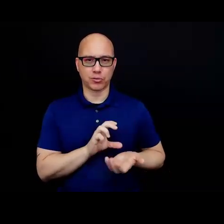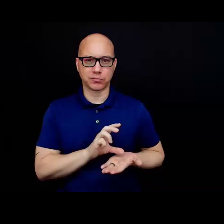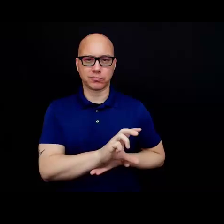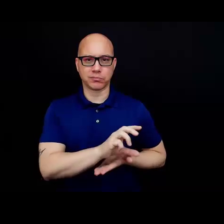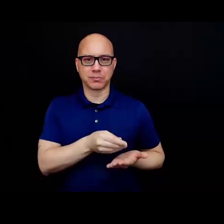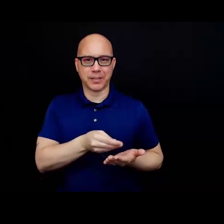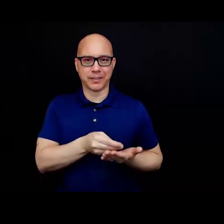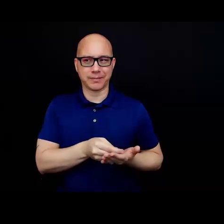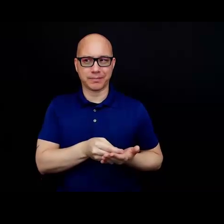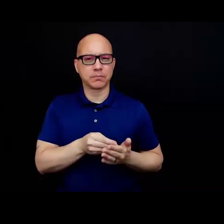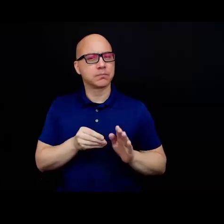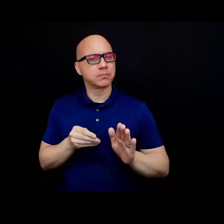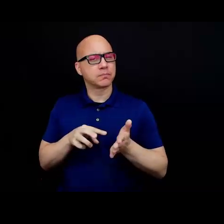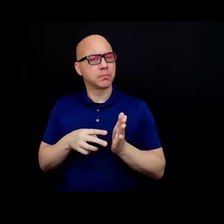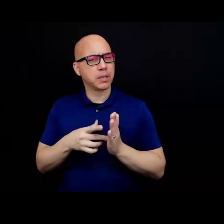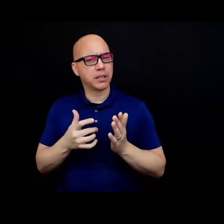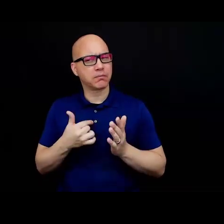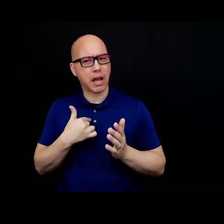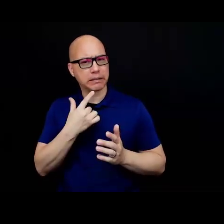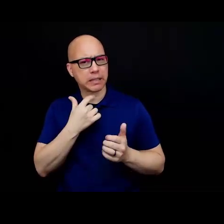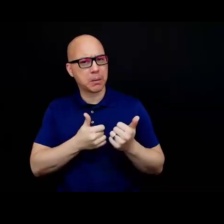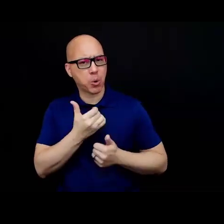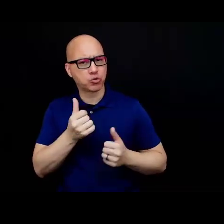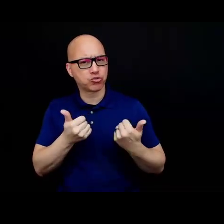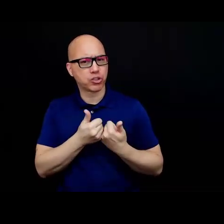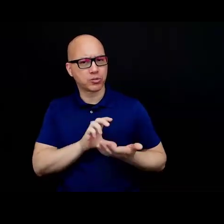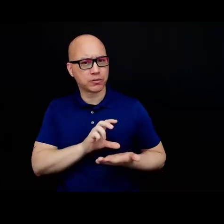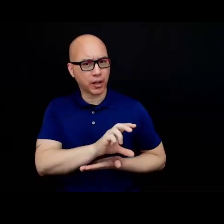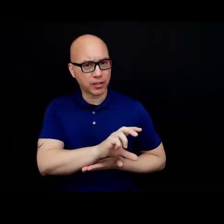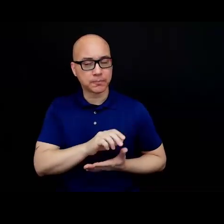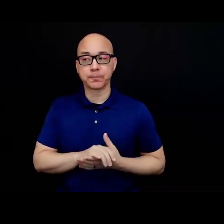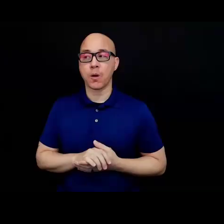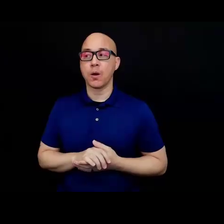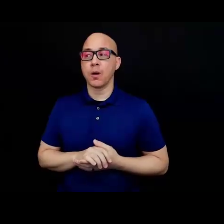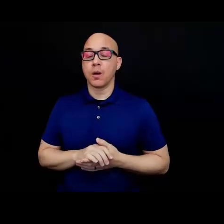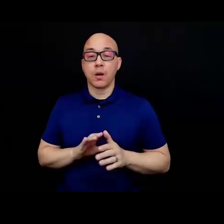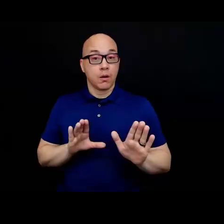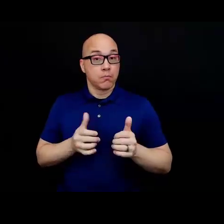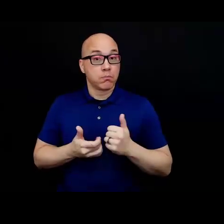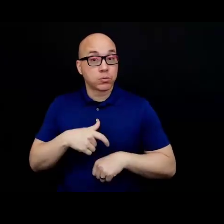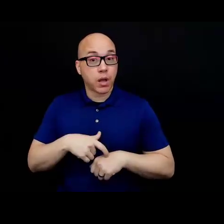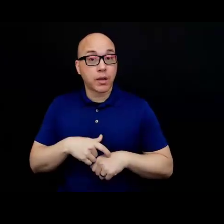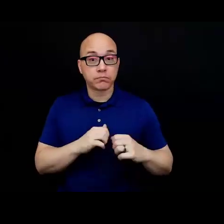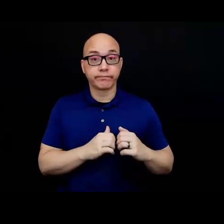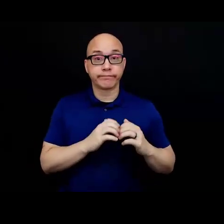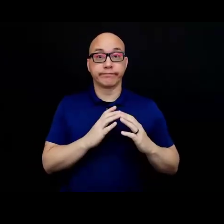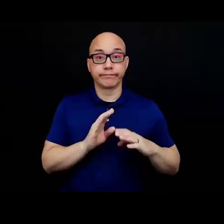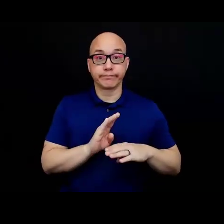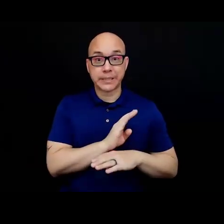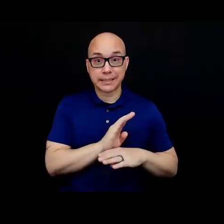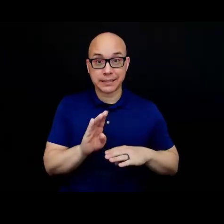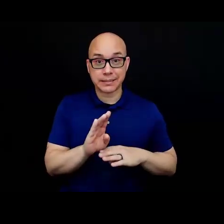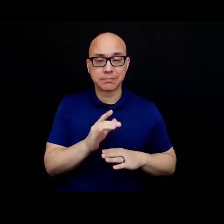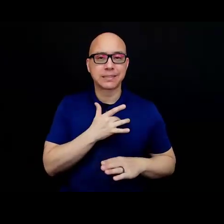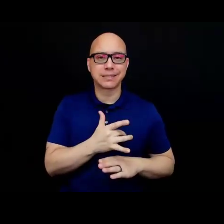small business owners, whether you're a startup or other, most small businesses look for